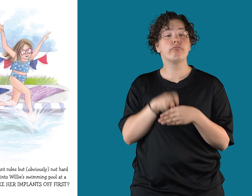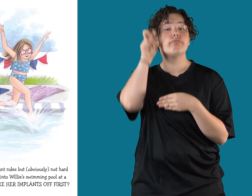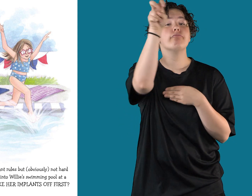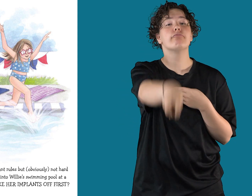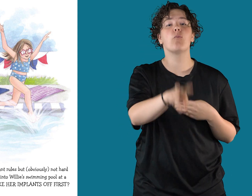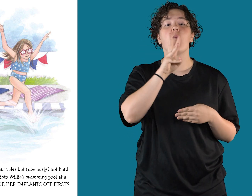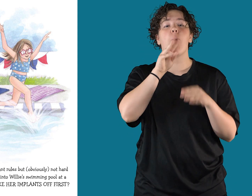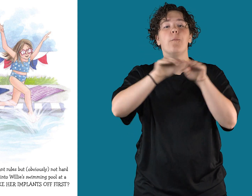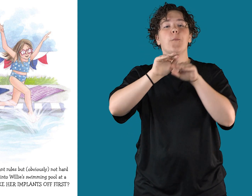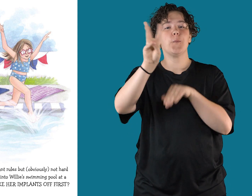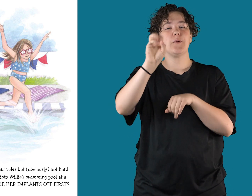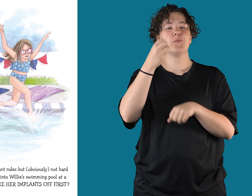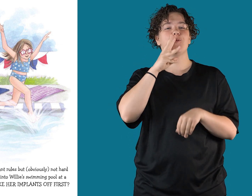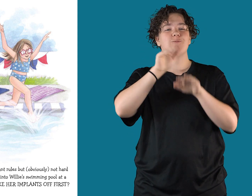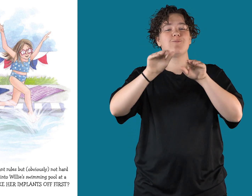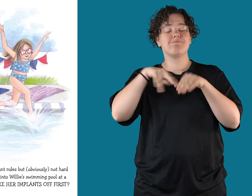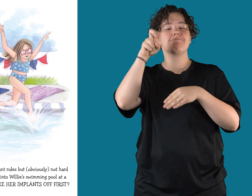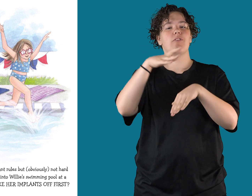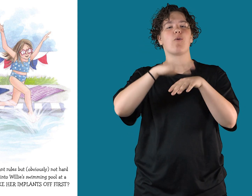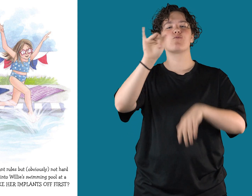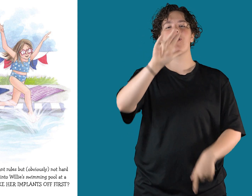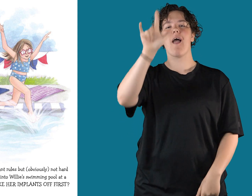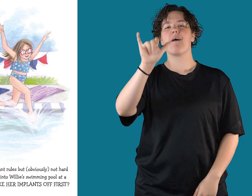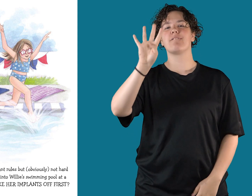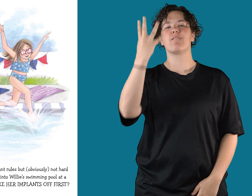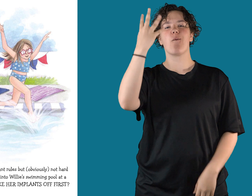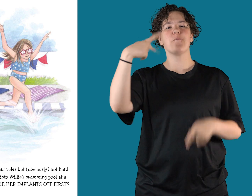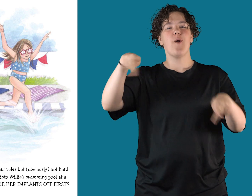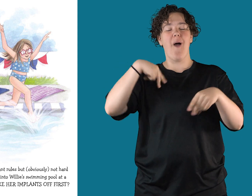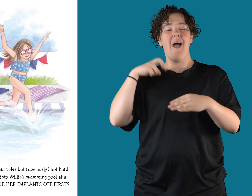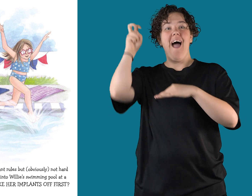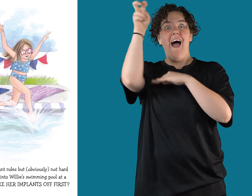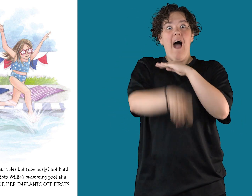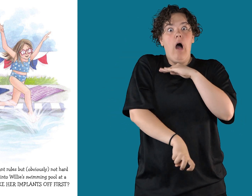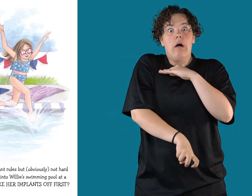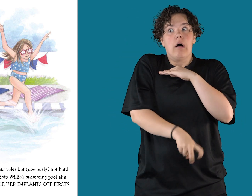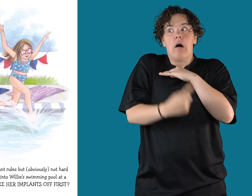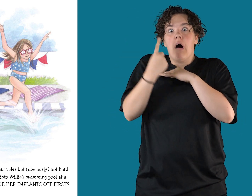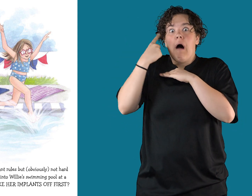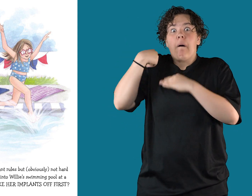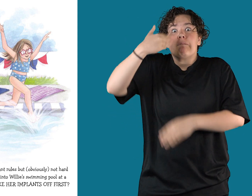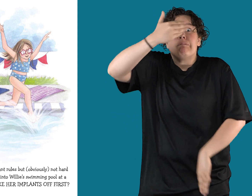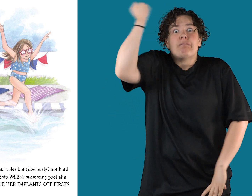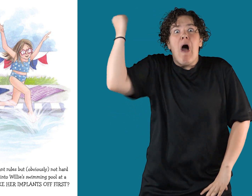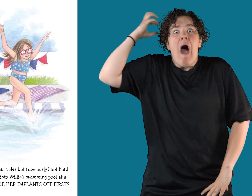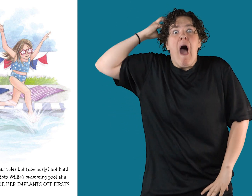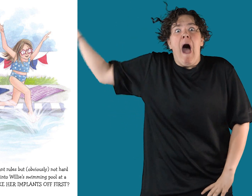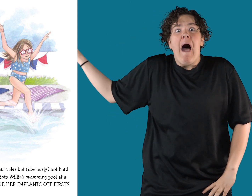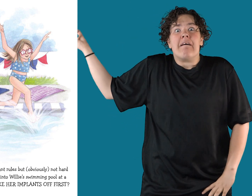guess who jumped into Willie's swimming pool at a July 4th party and forgot to take her implants off first?